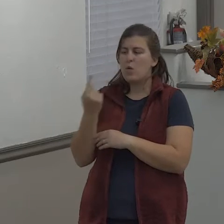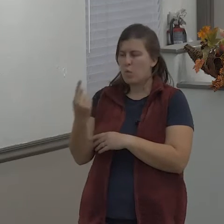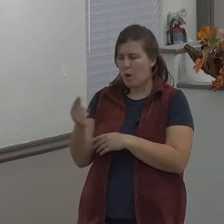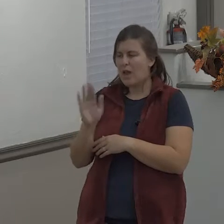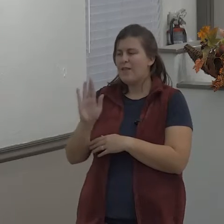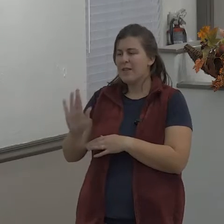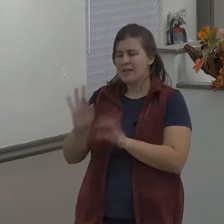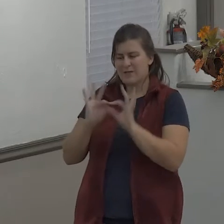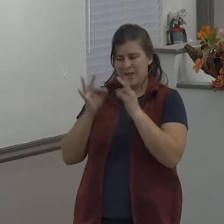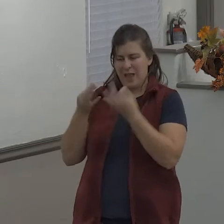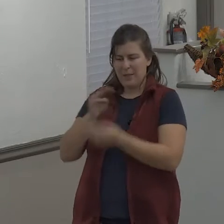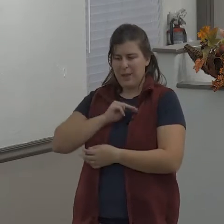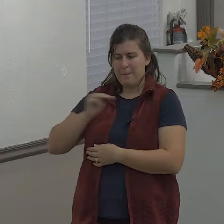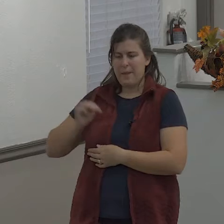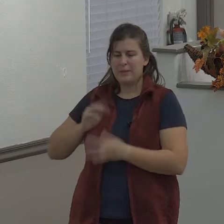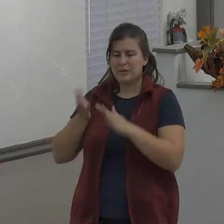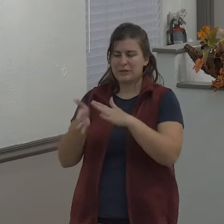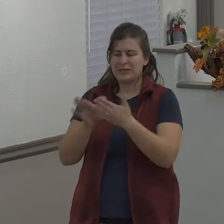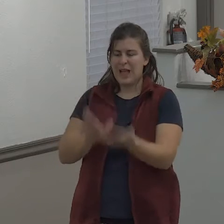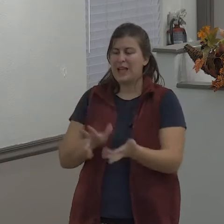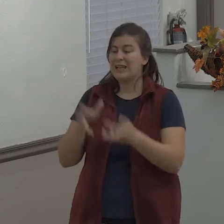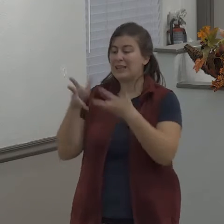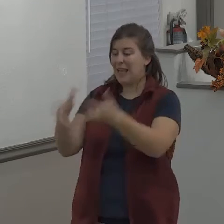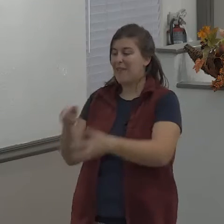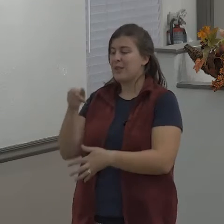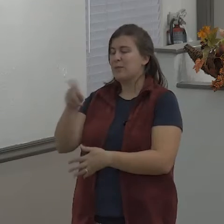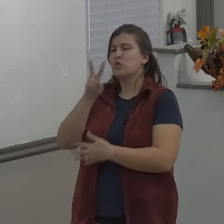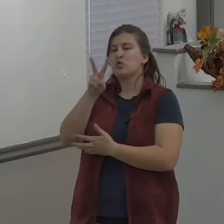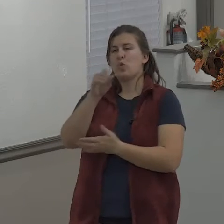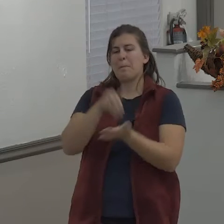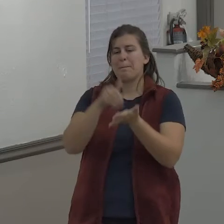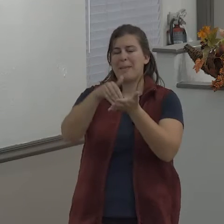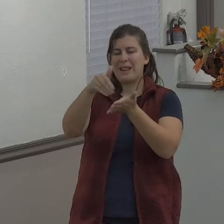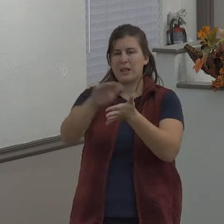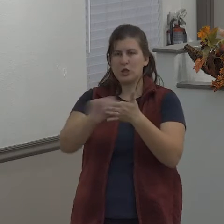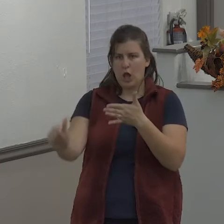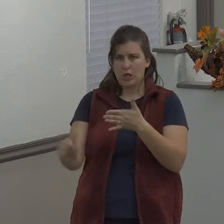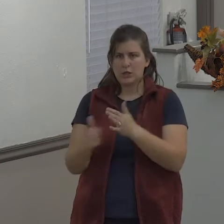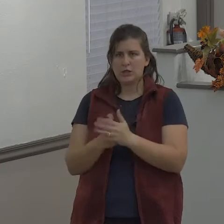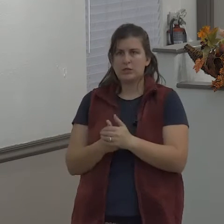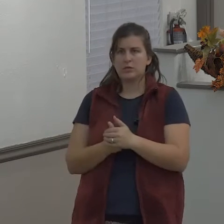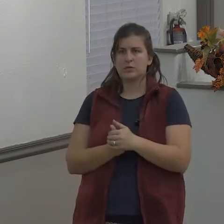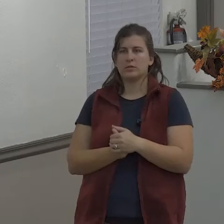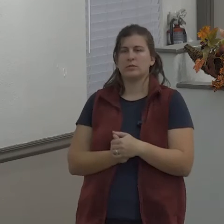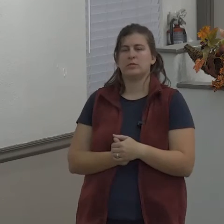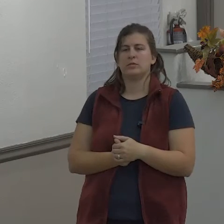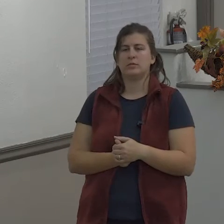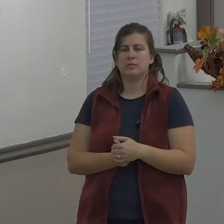that one of his relatives died and left him $2 million.